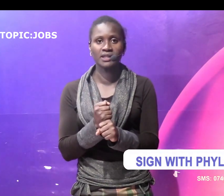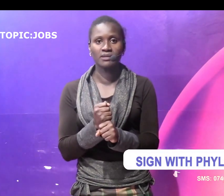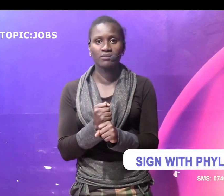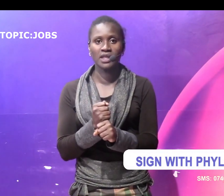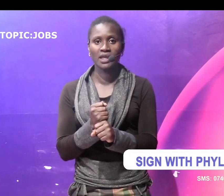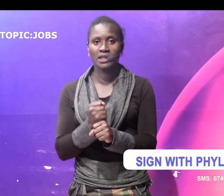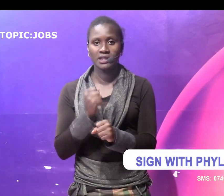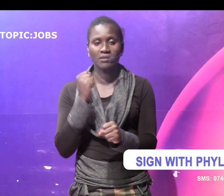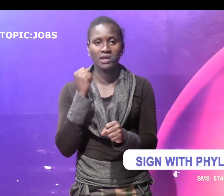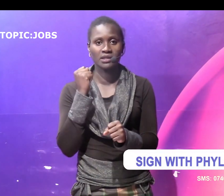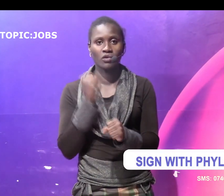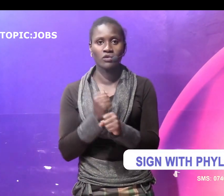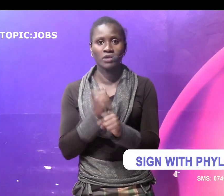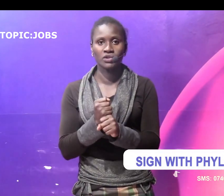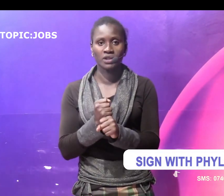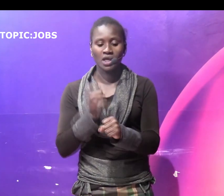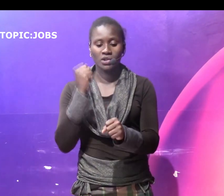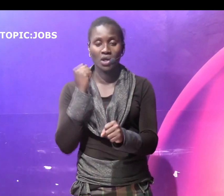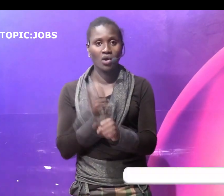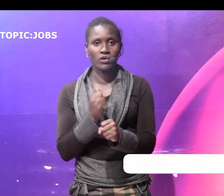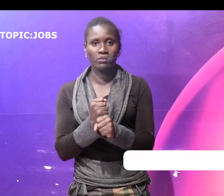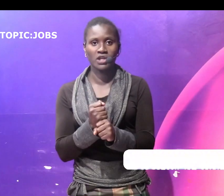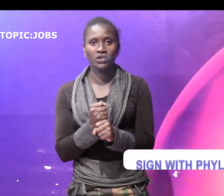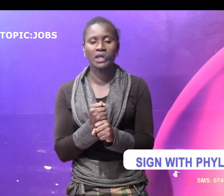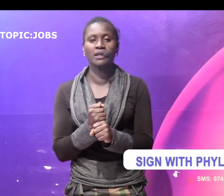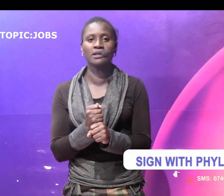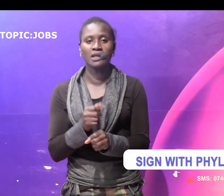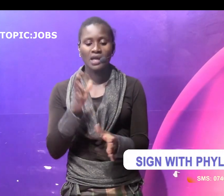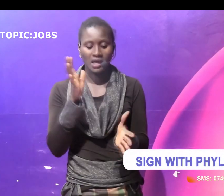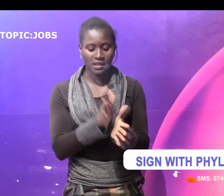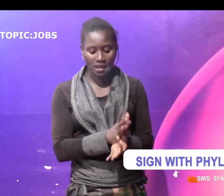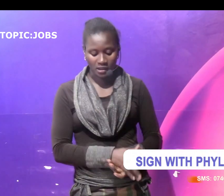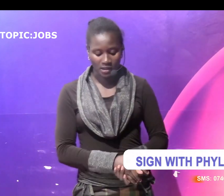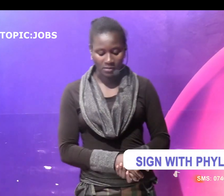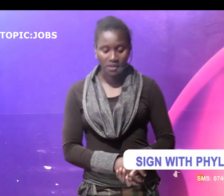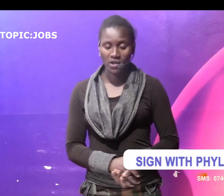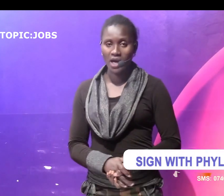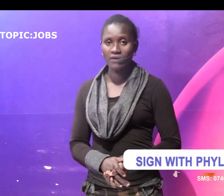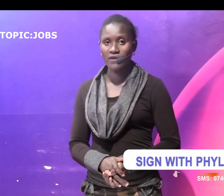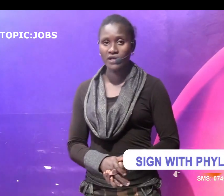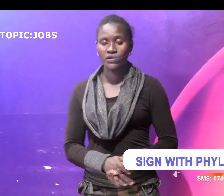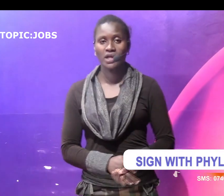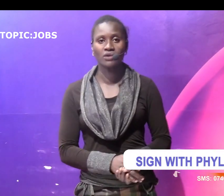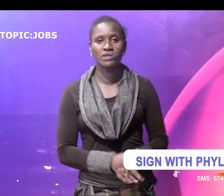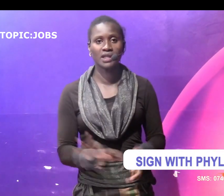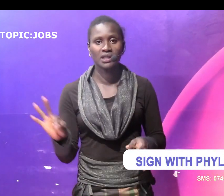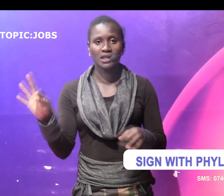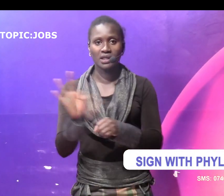meaning the same as occupation. So occupation like this. And then number 3 we have function. How do we sign? Like